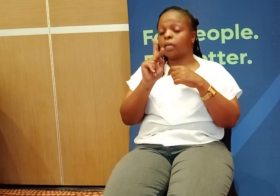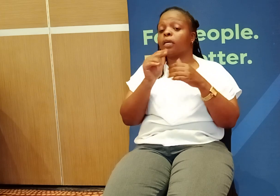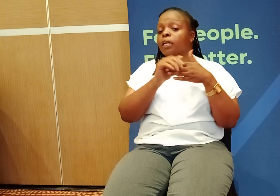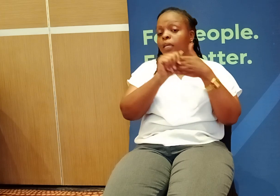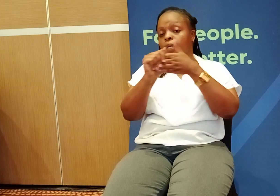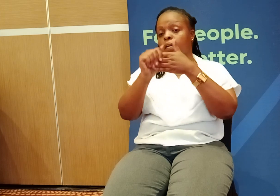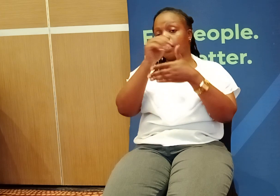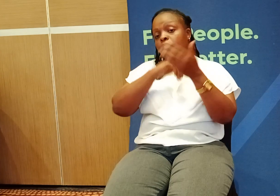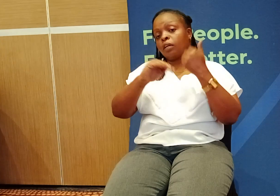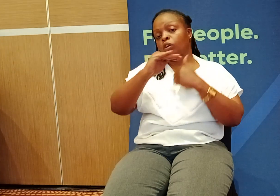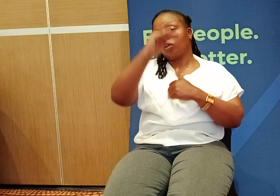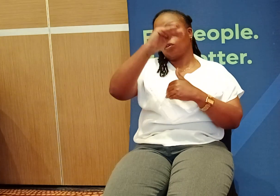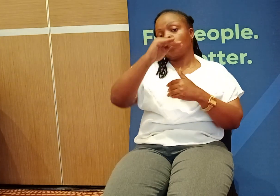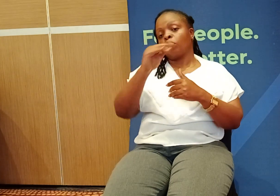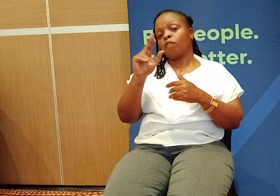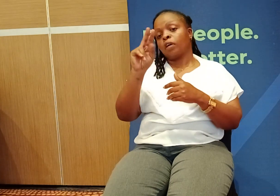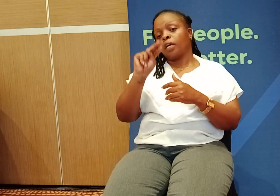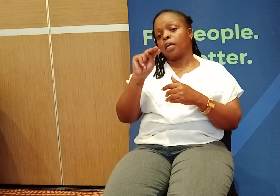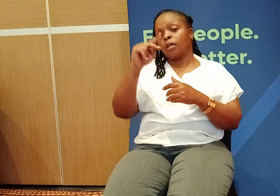of NPL ratio, closing at about